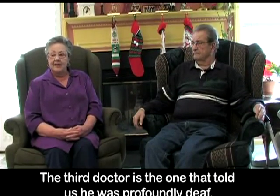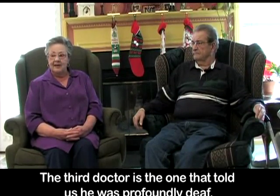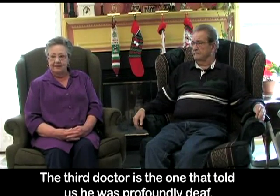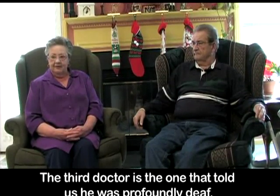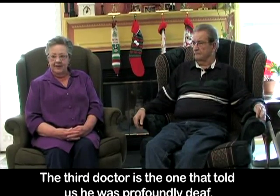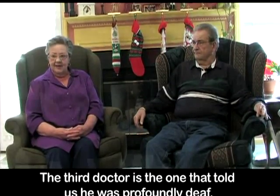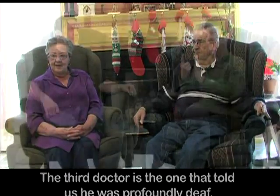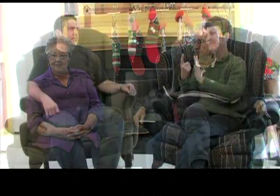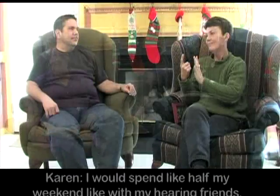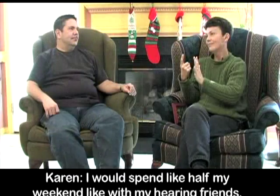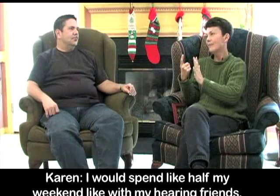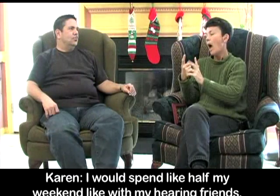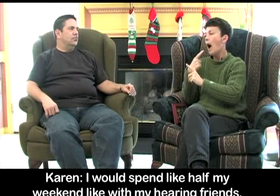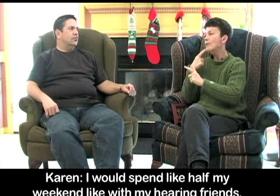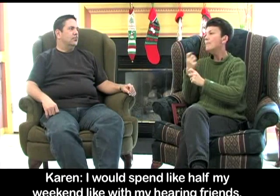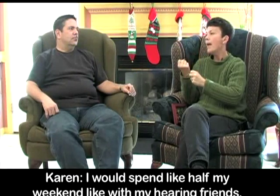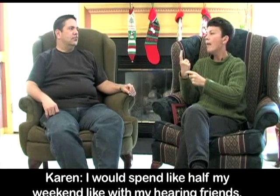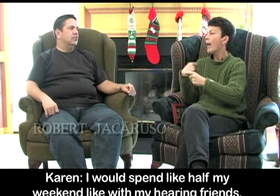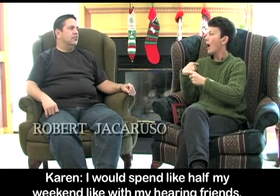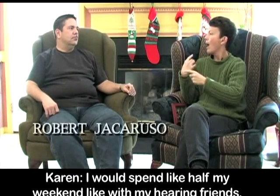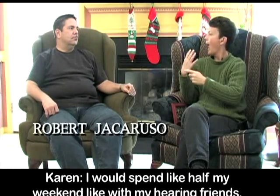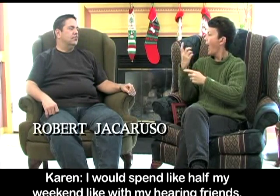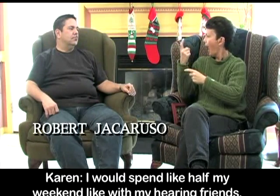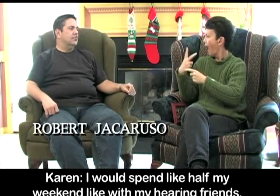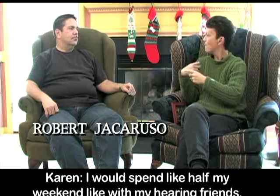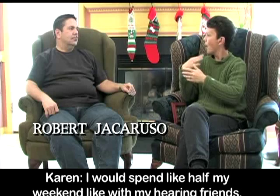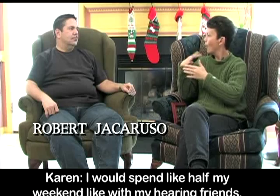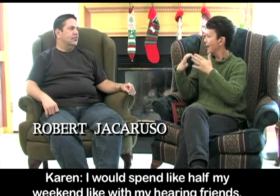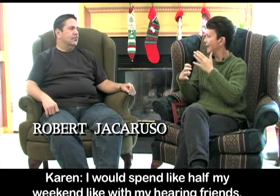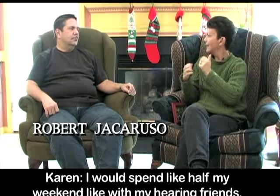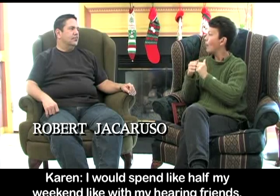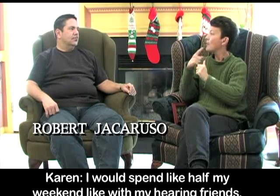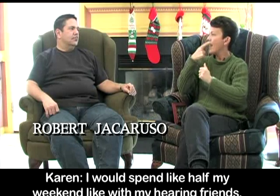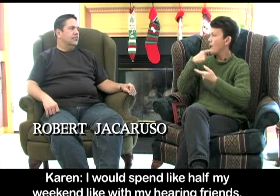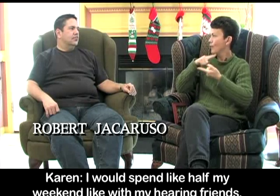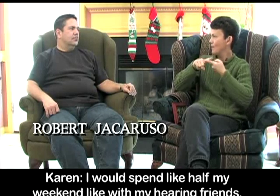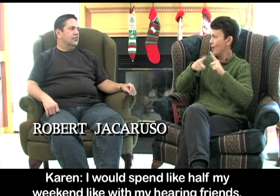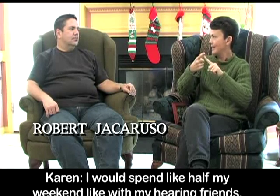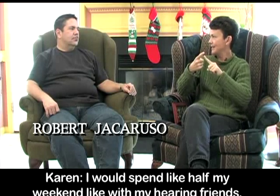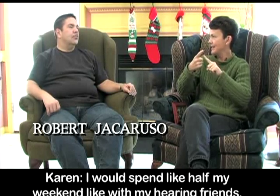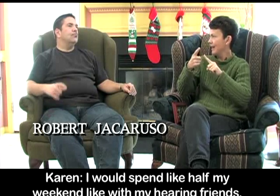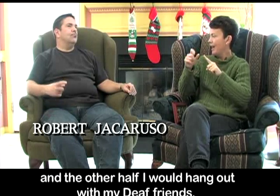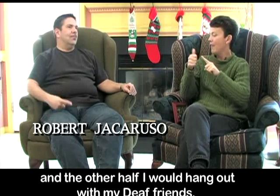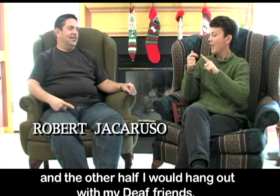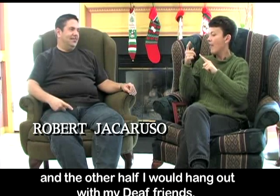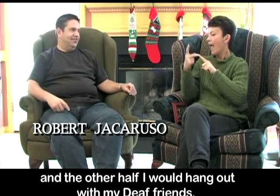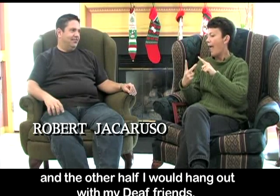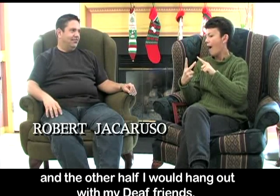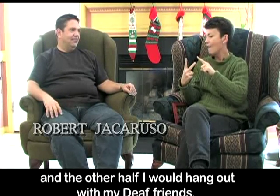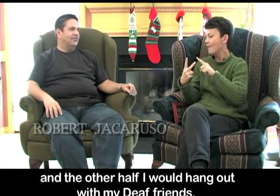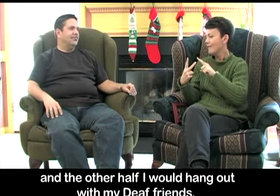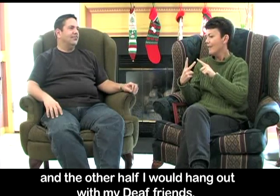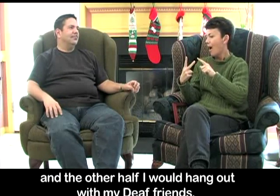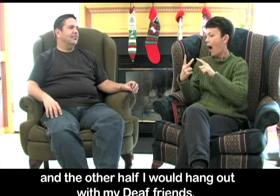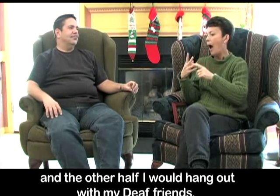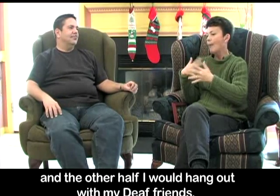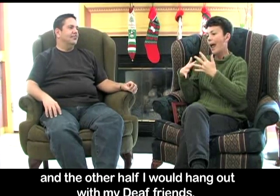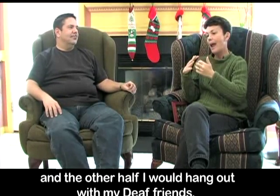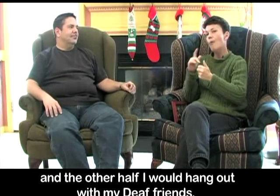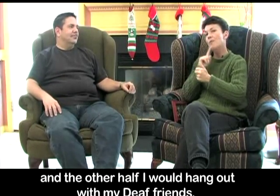deaf. I would spend like half my weekend like with my hearing friends, and the other half I would hang out with my